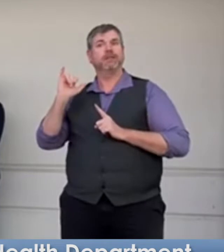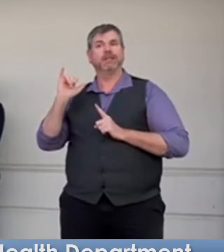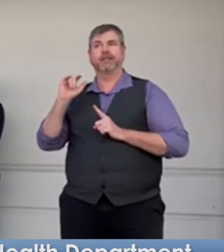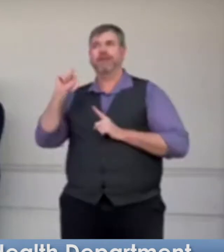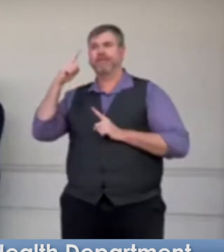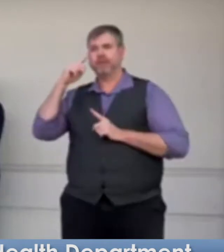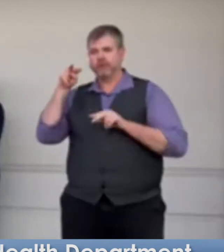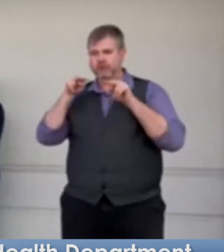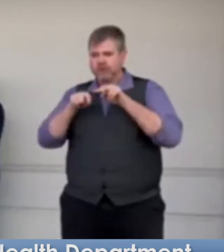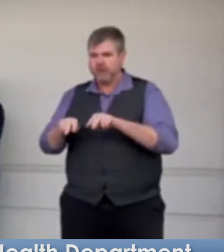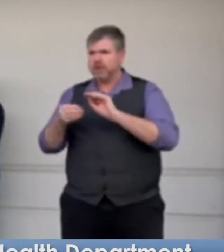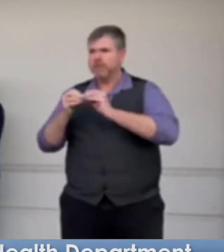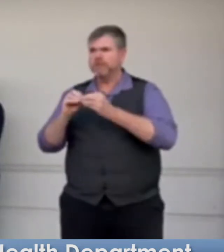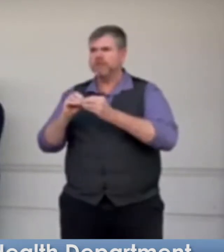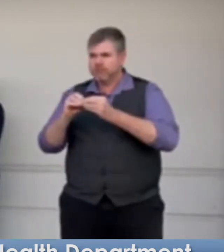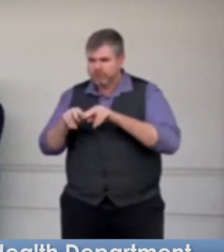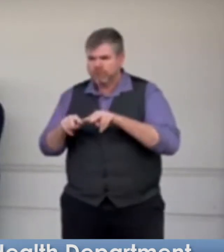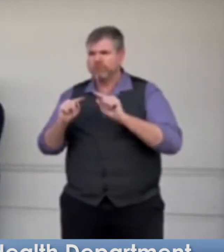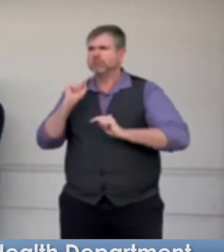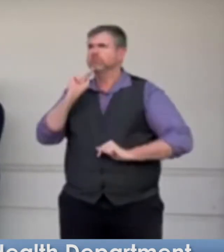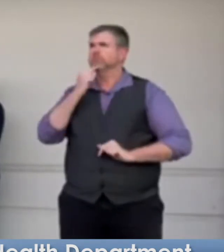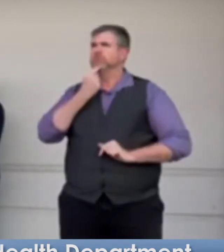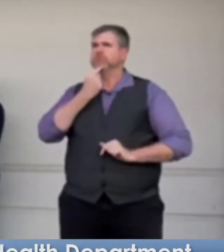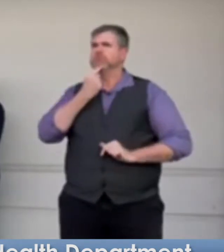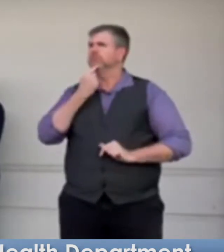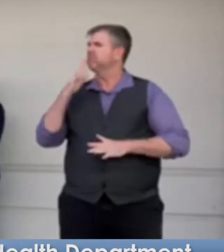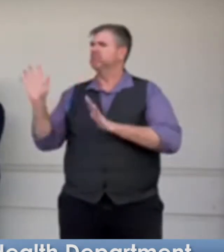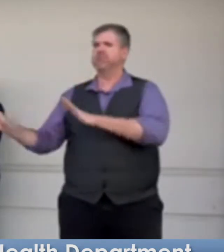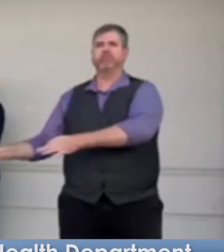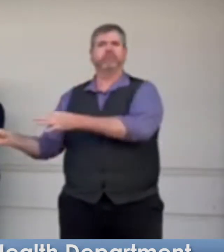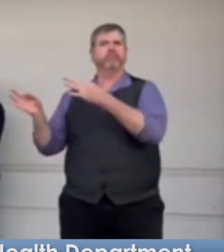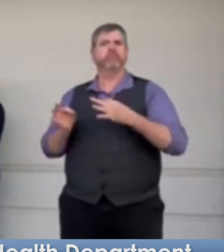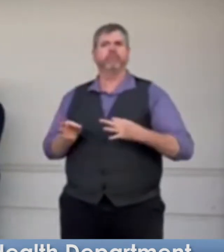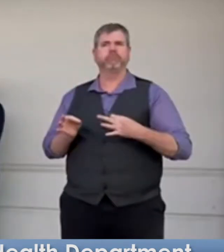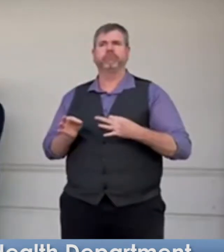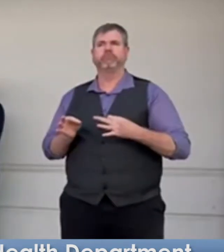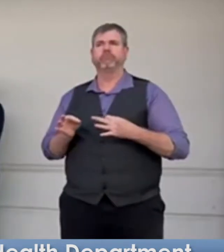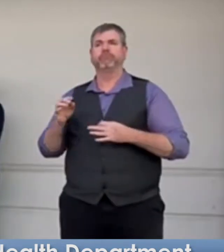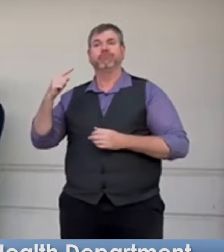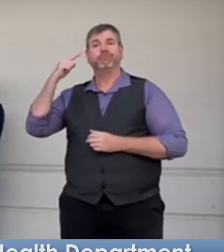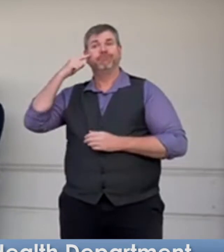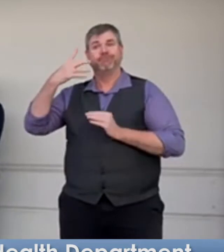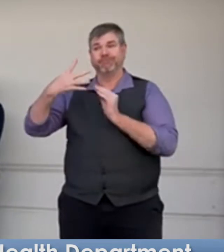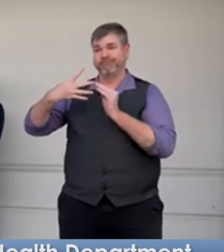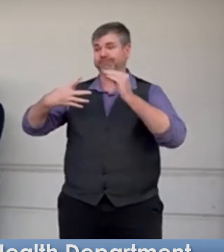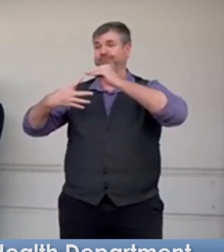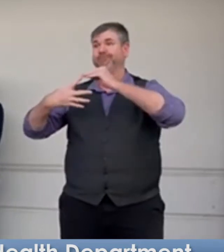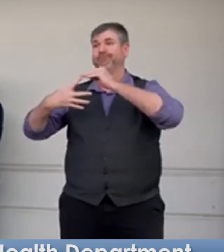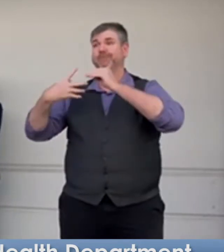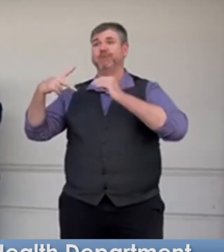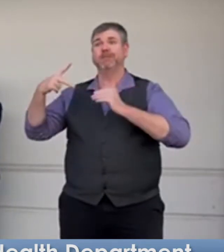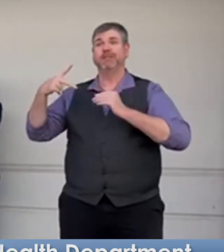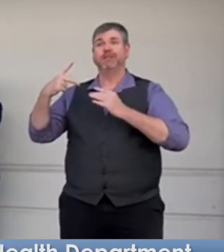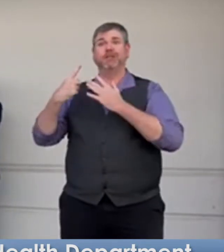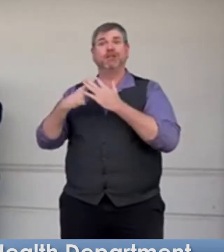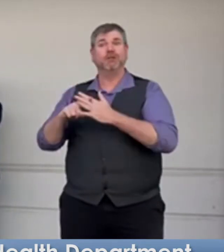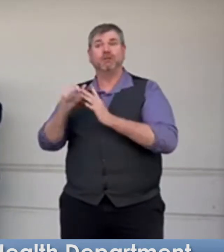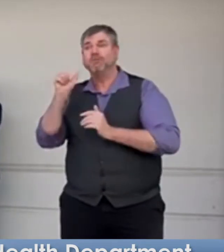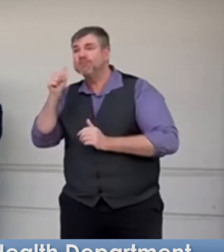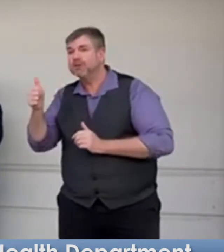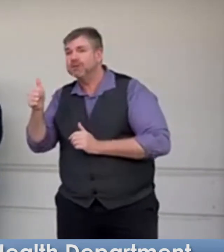those tier changes, because one of the things that we know is the faster you act when you have exponential growth,